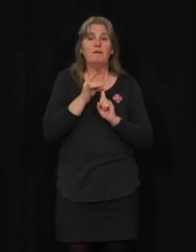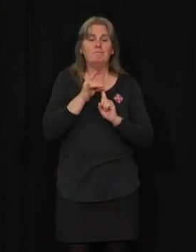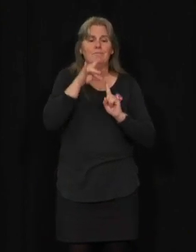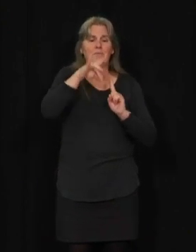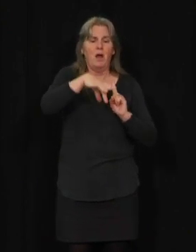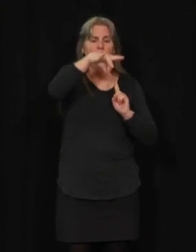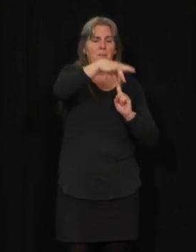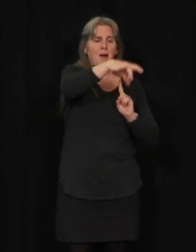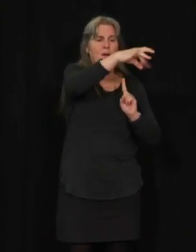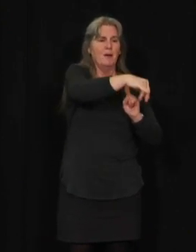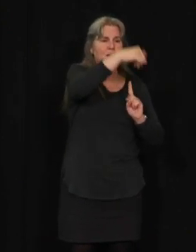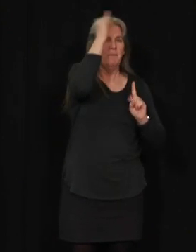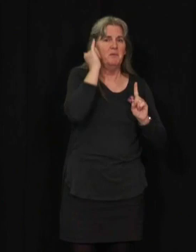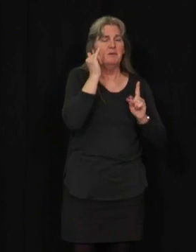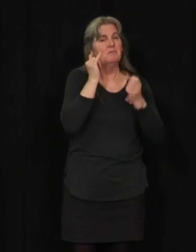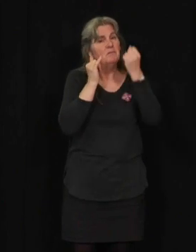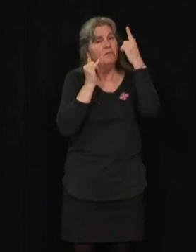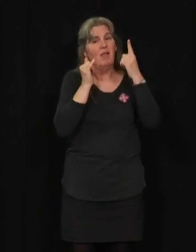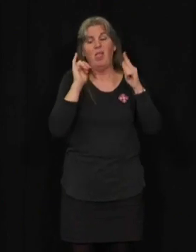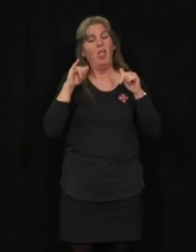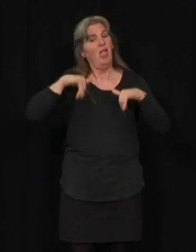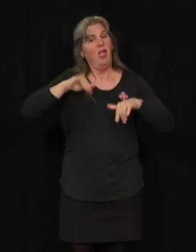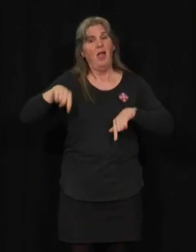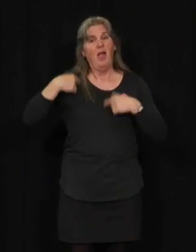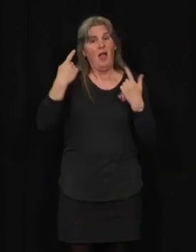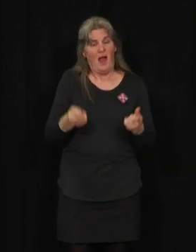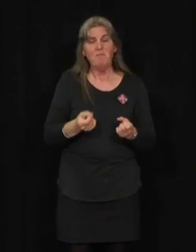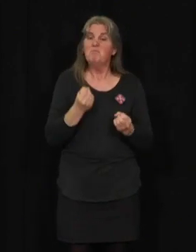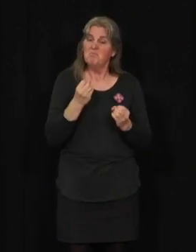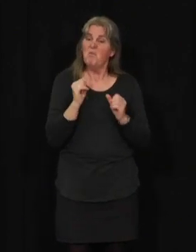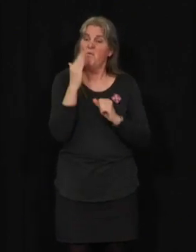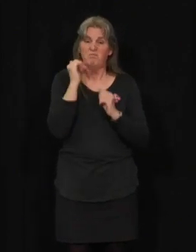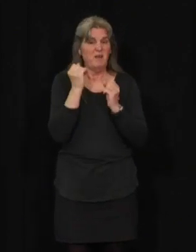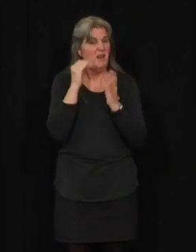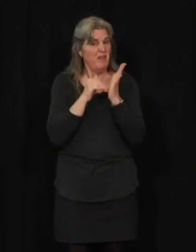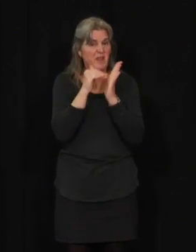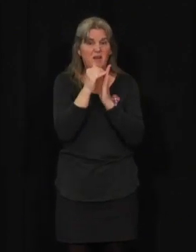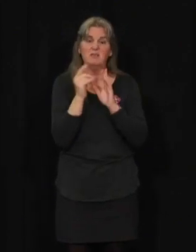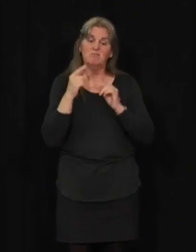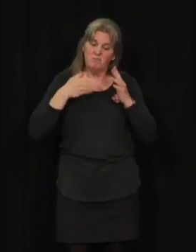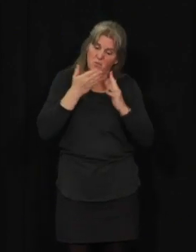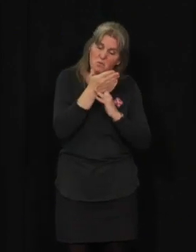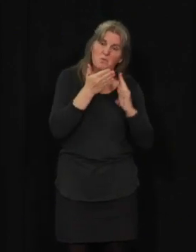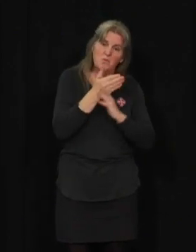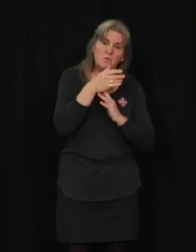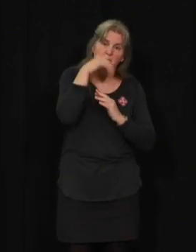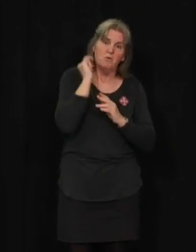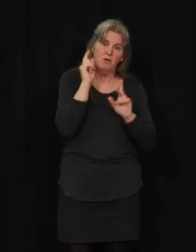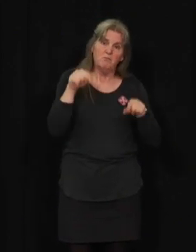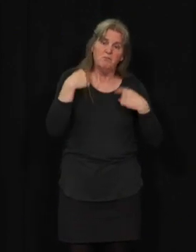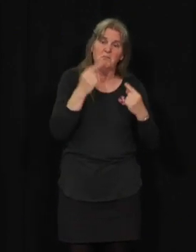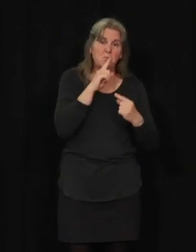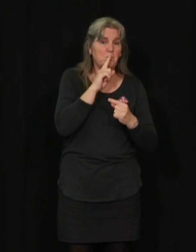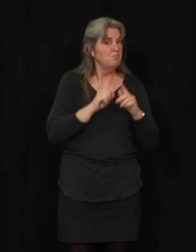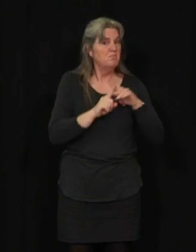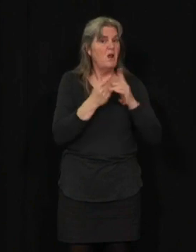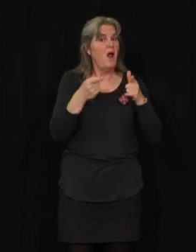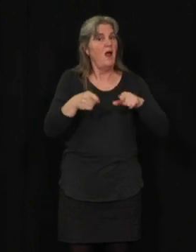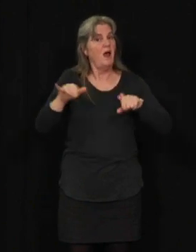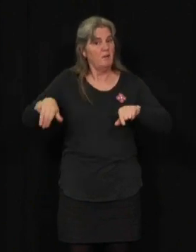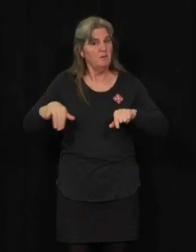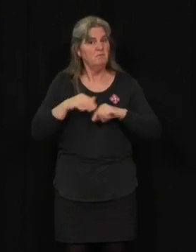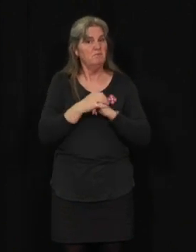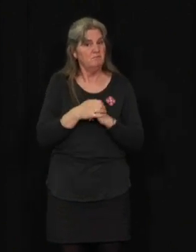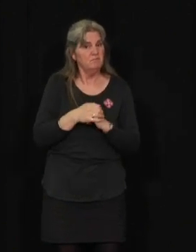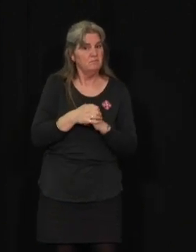so far, that has not happened despite hundreds, if not thousands, traveling through our territory. We're unable to limit travel to those